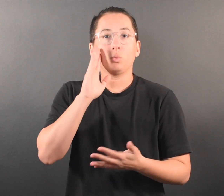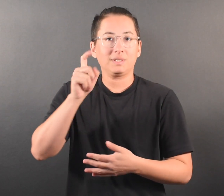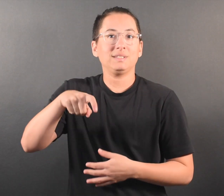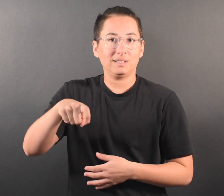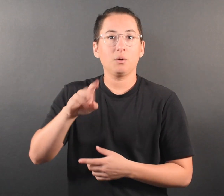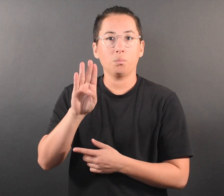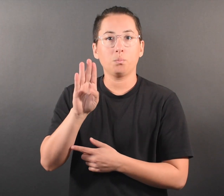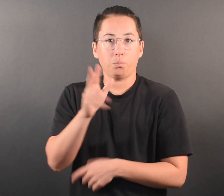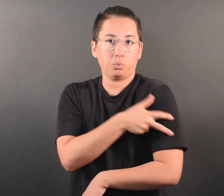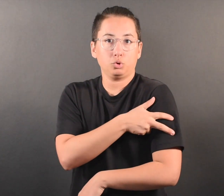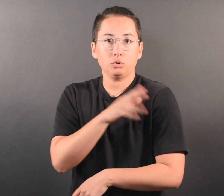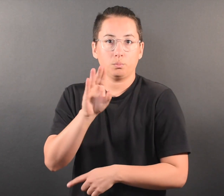need boosters.